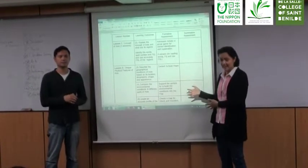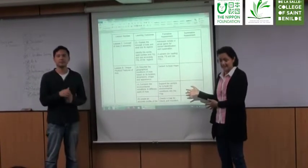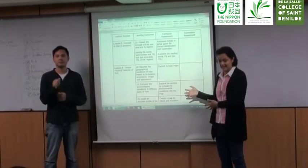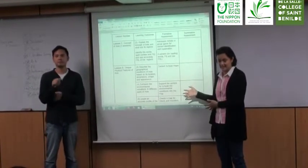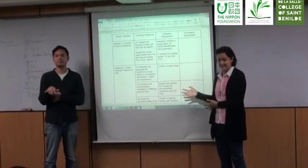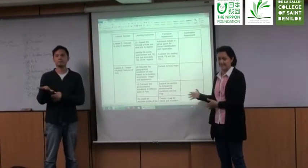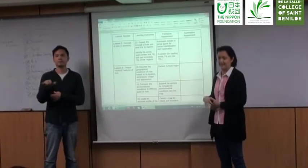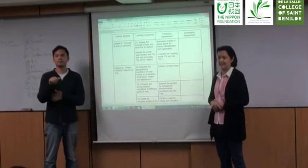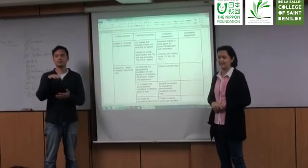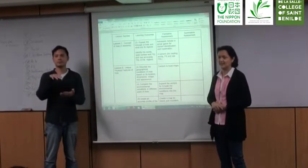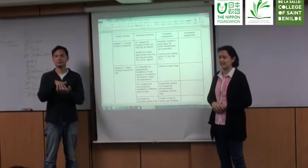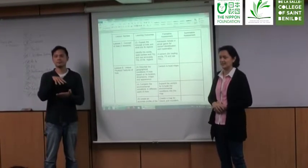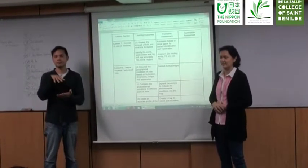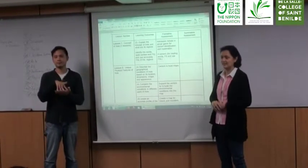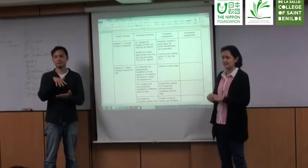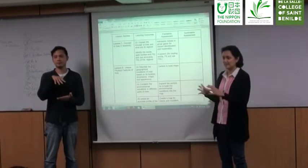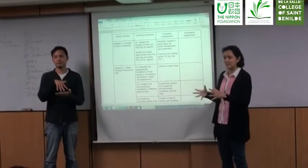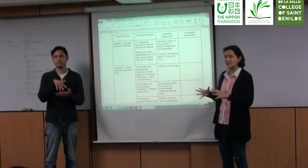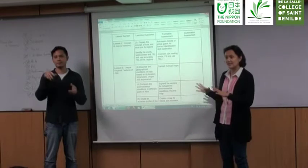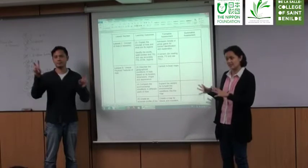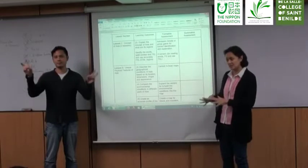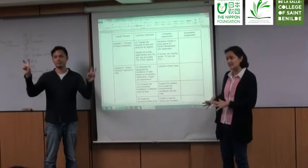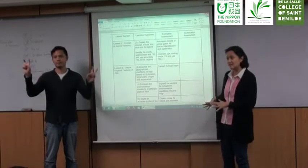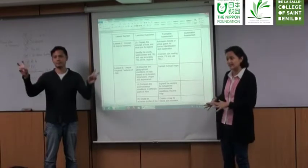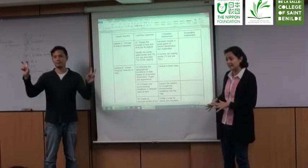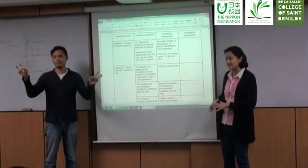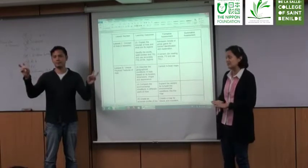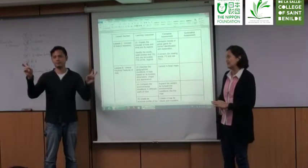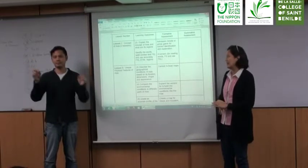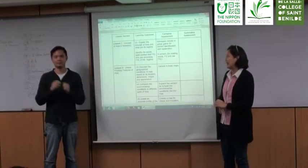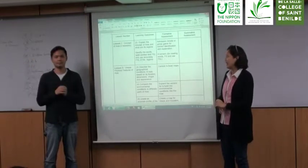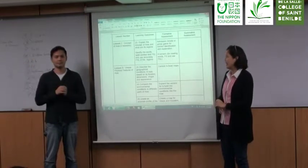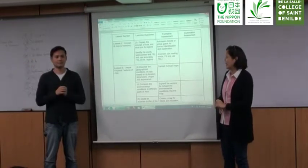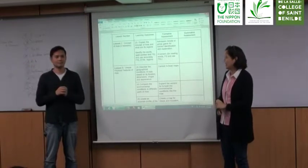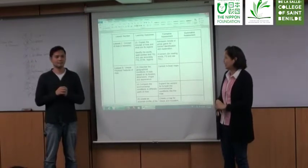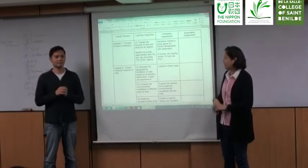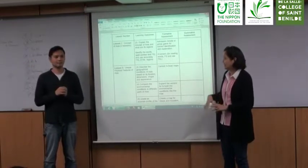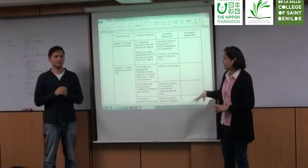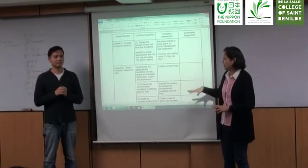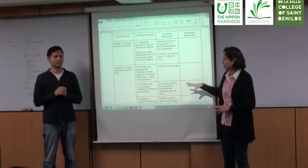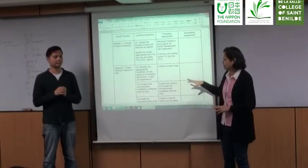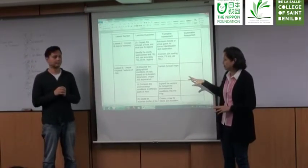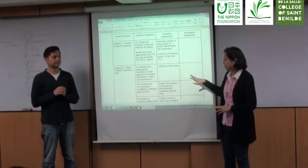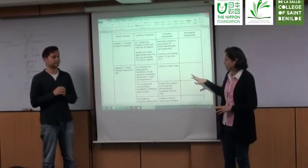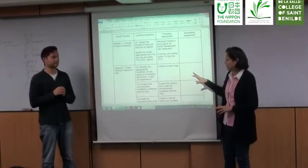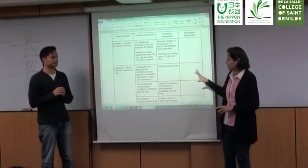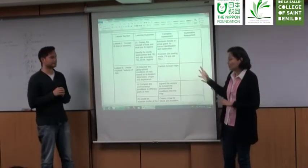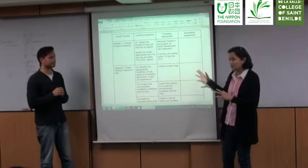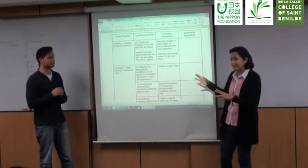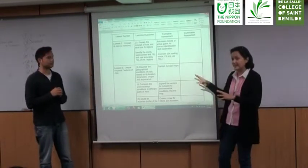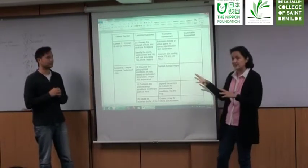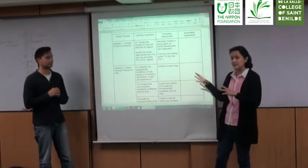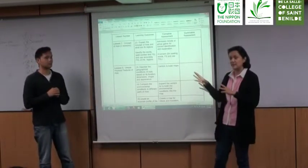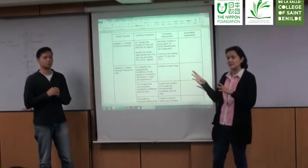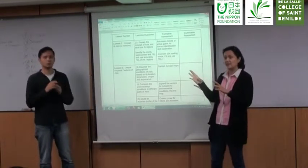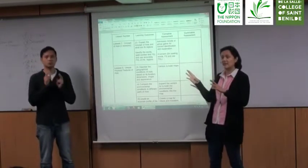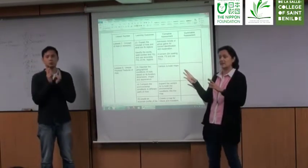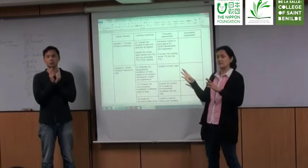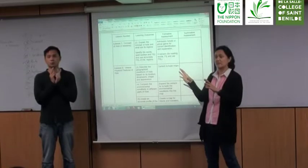Station studies, subject station studies, and the unit